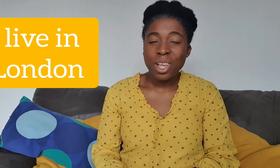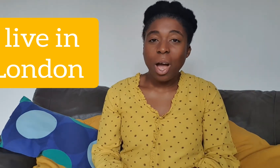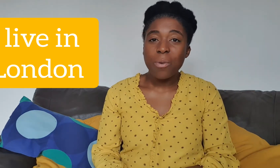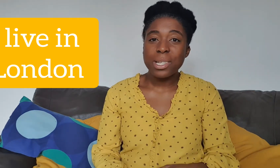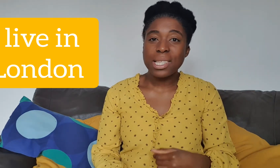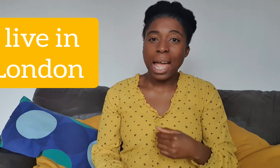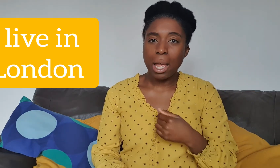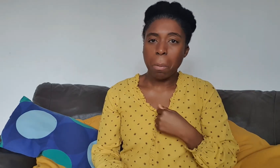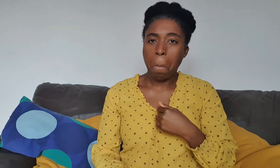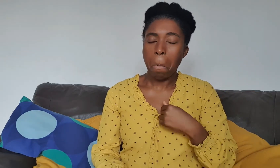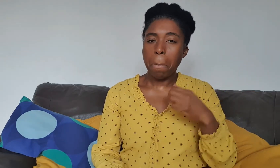would say,